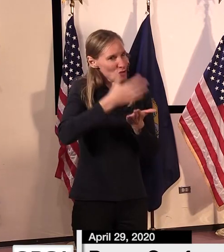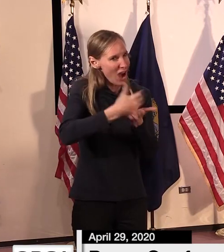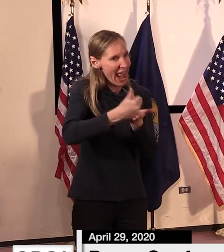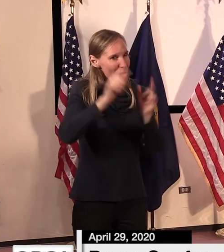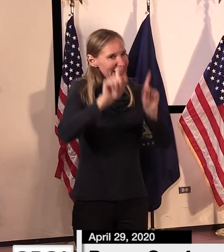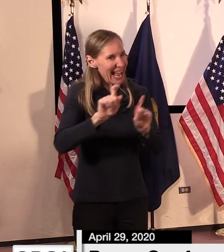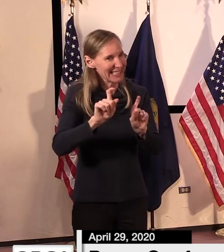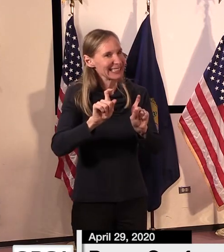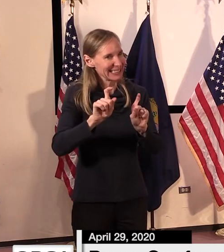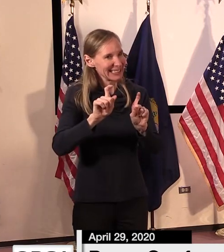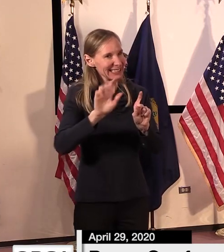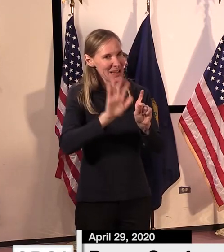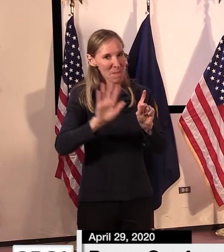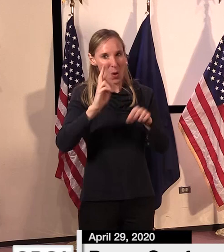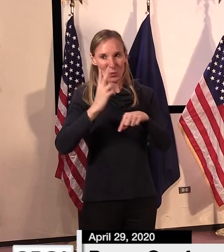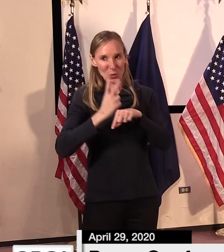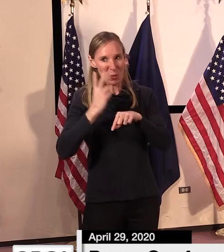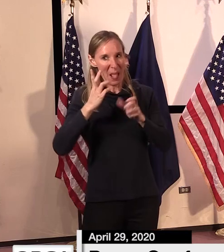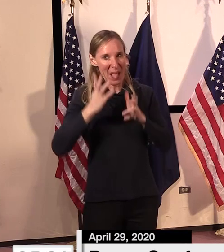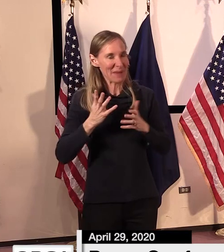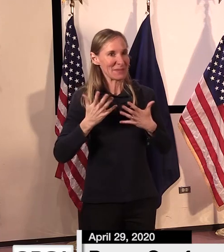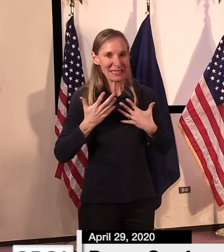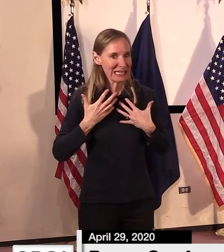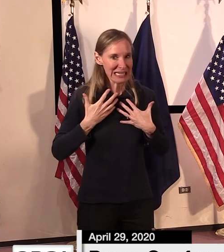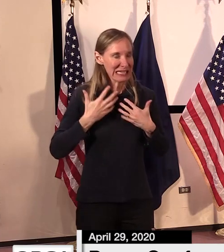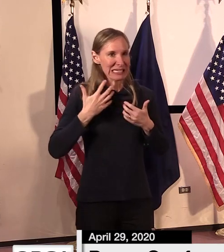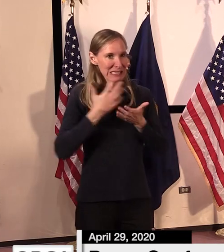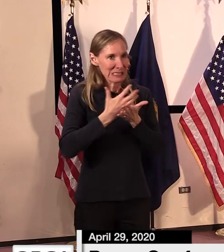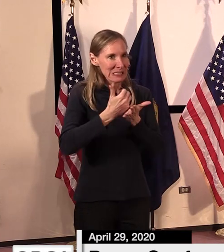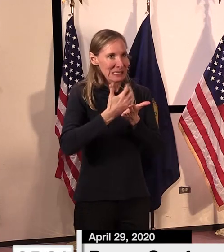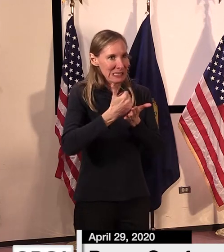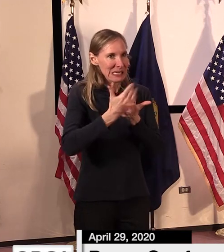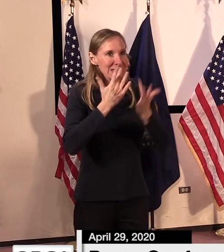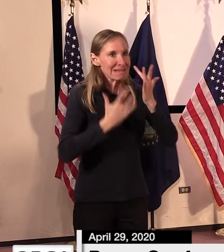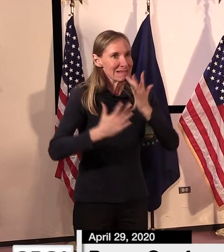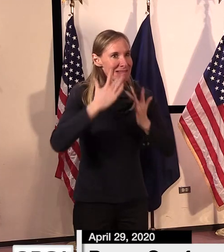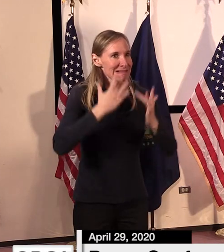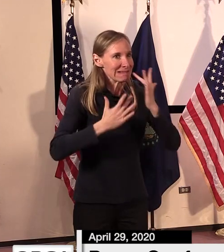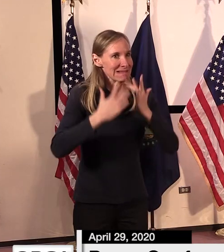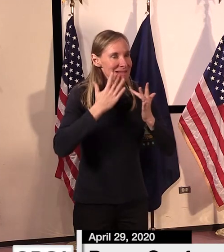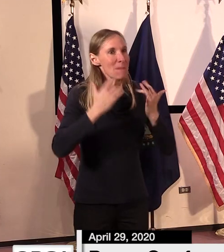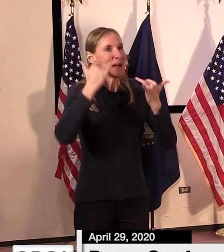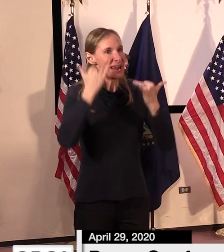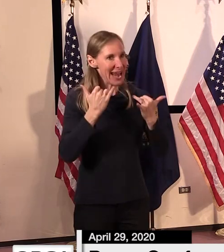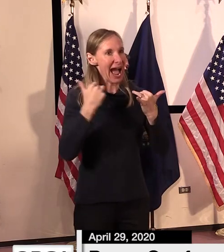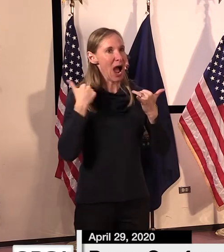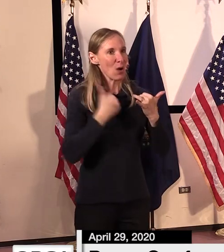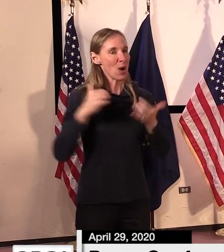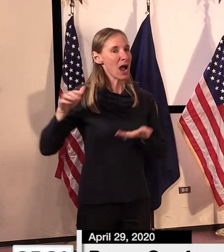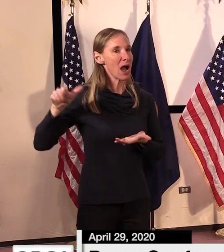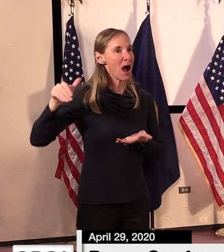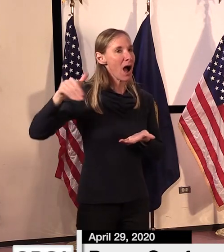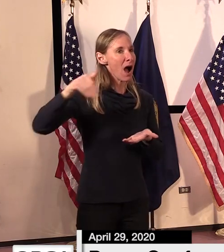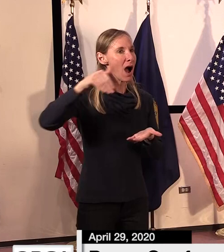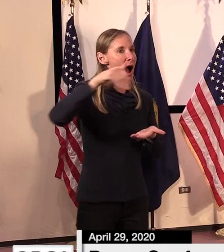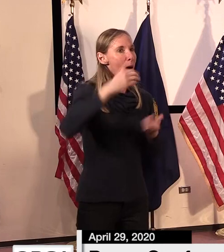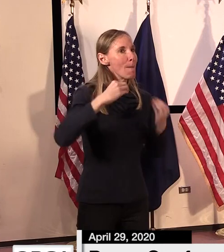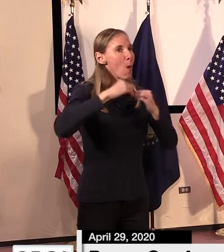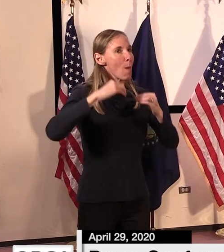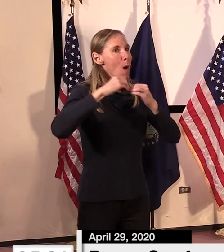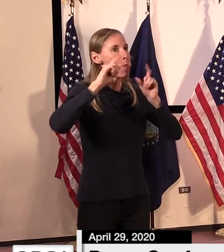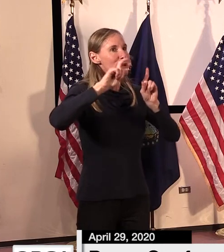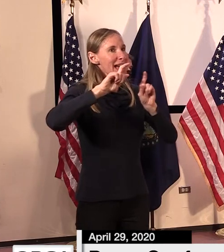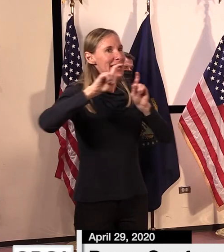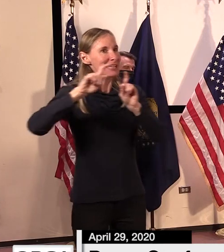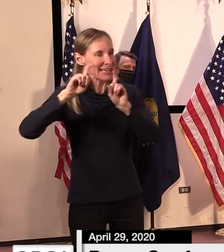altogether. But since that time, we've worked very diligently and continuously to grow our stock of in-state supplies,